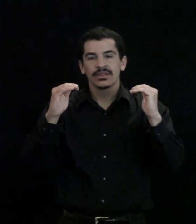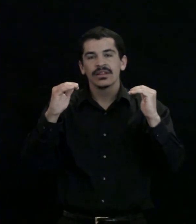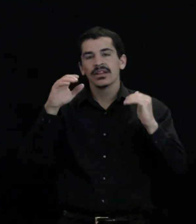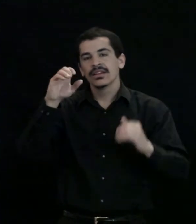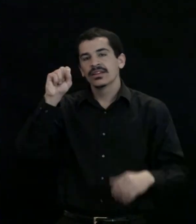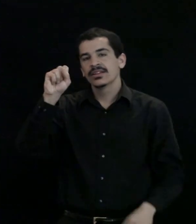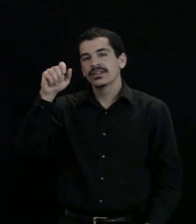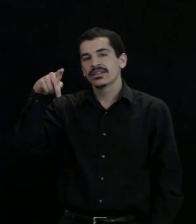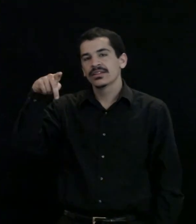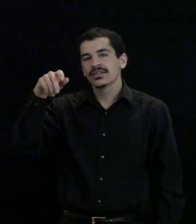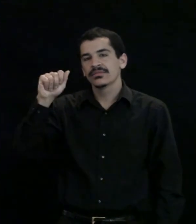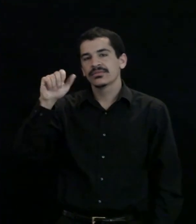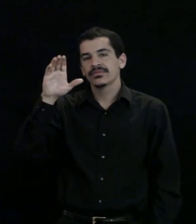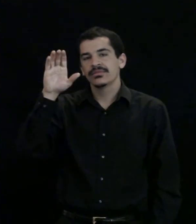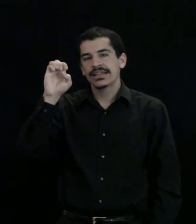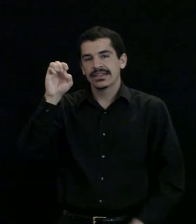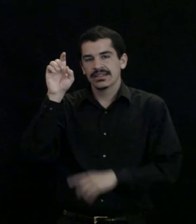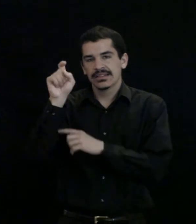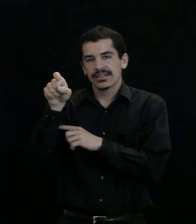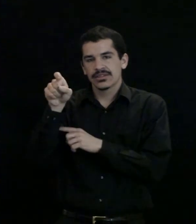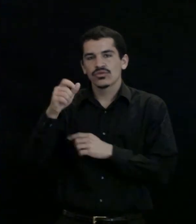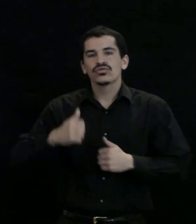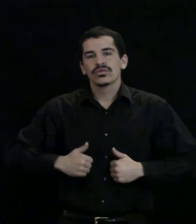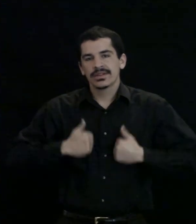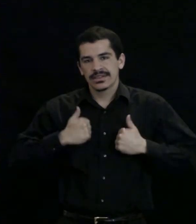Space needs, residential.